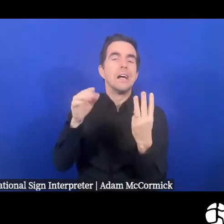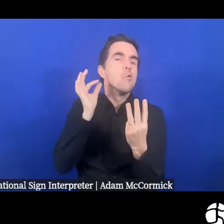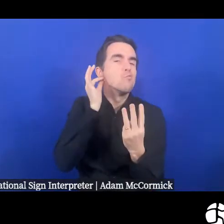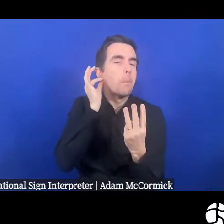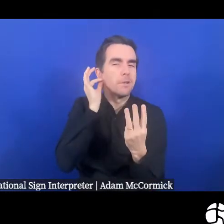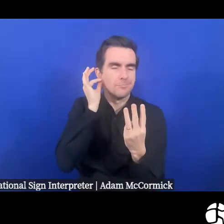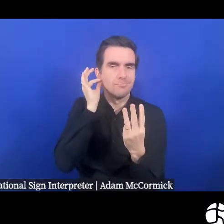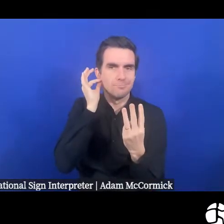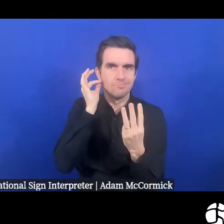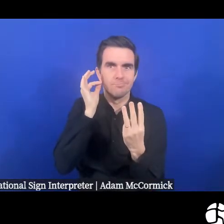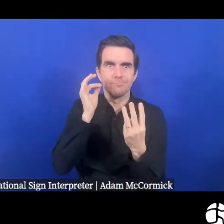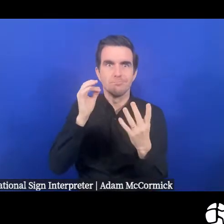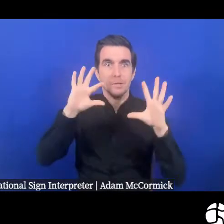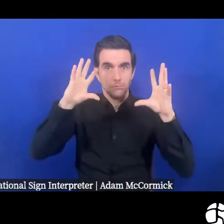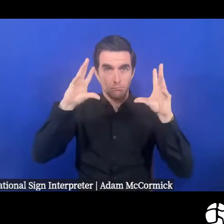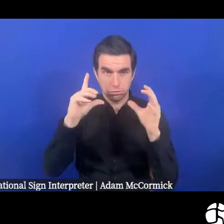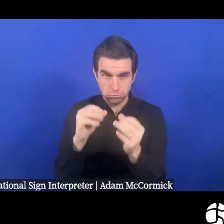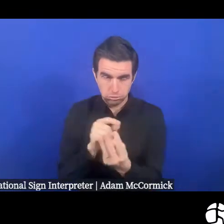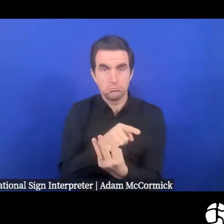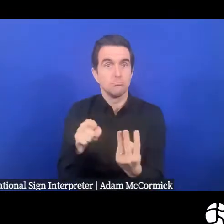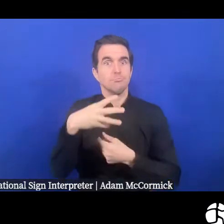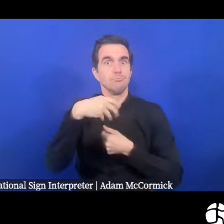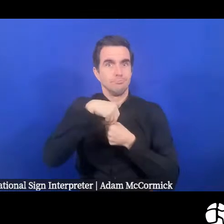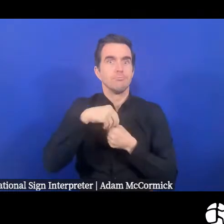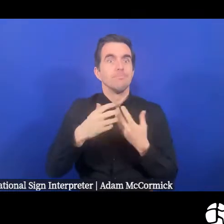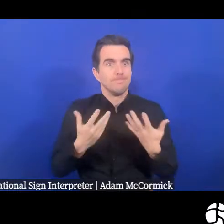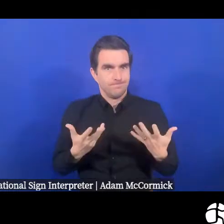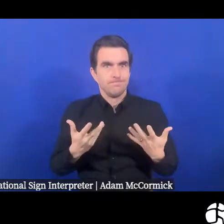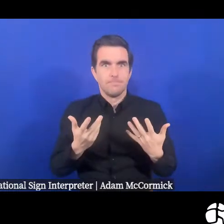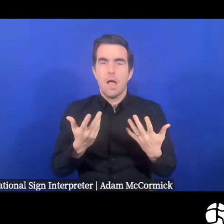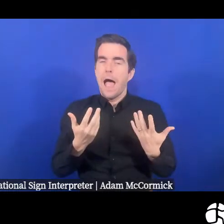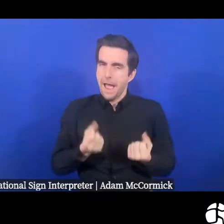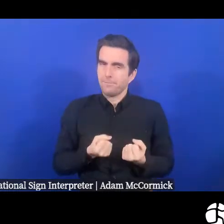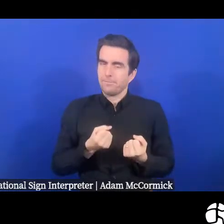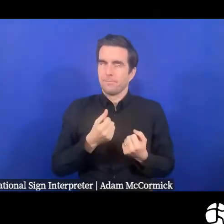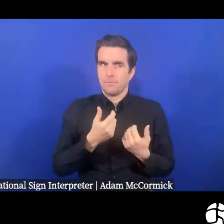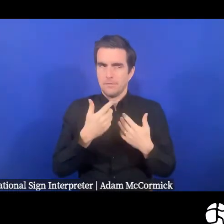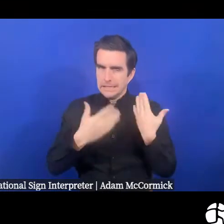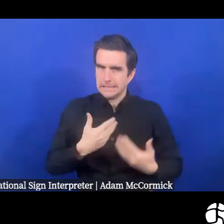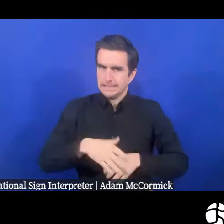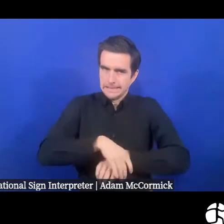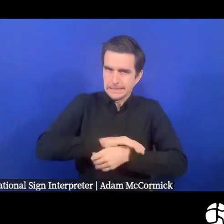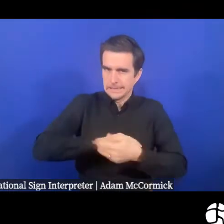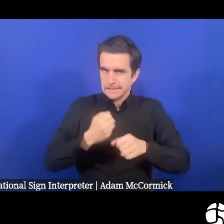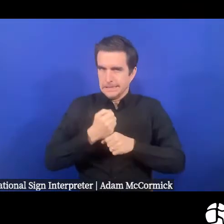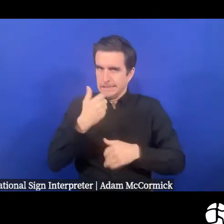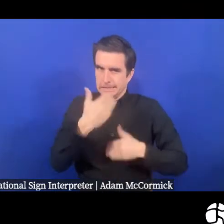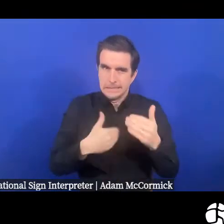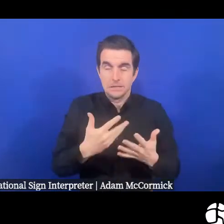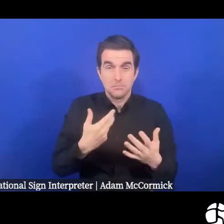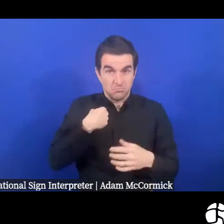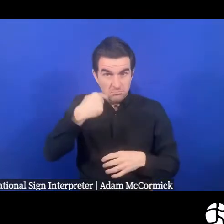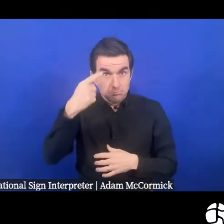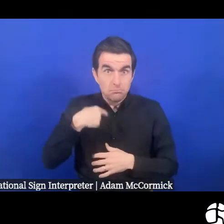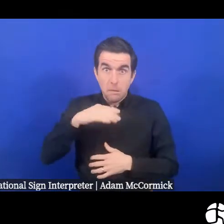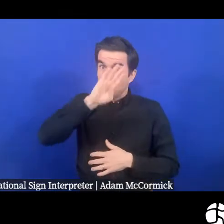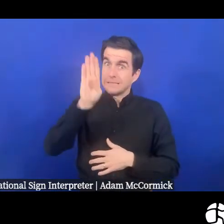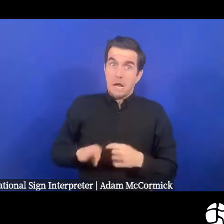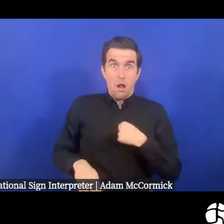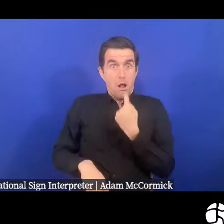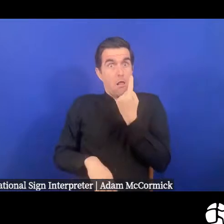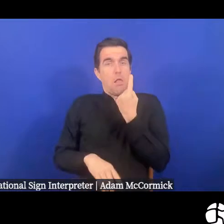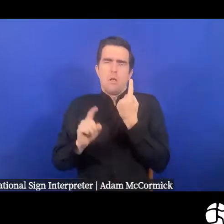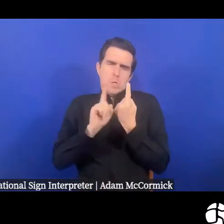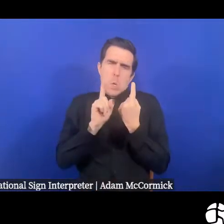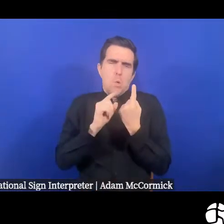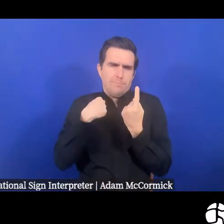of situation, you can show that you have a lot of entrepreneur women and rural places and